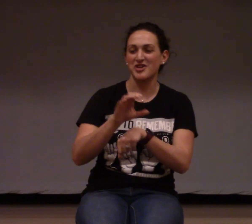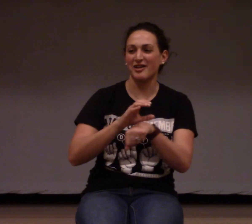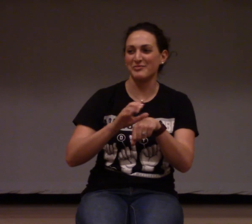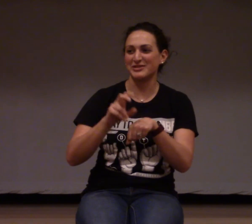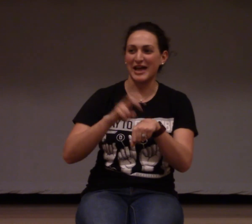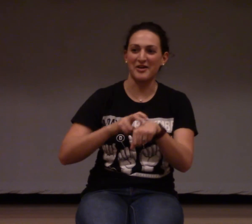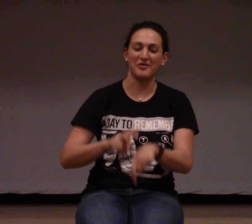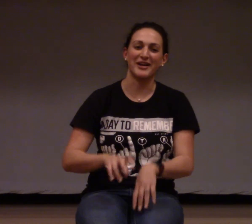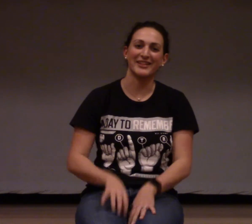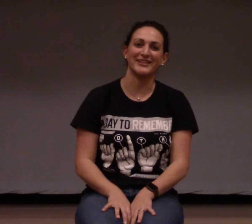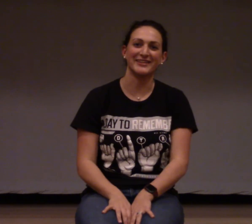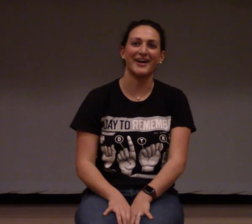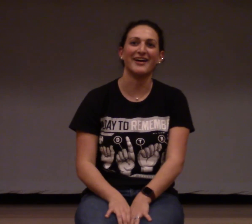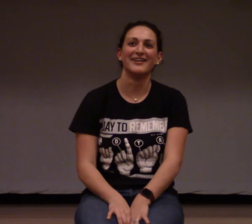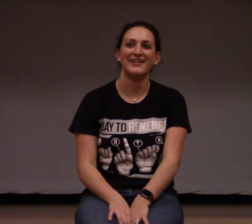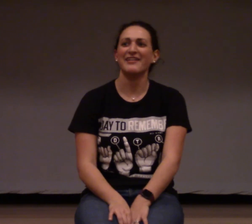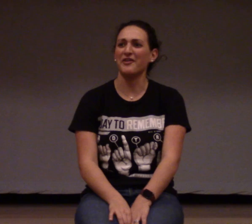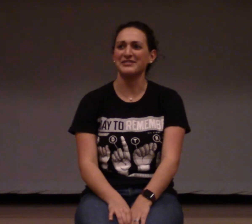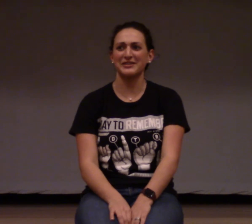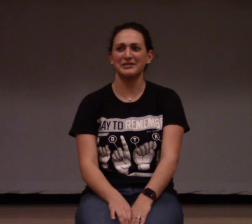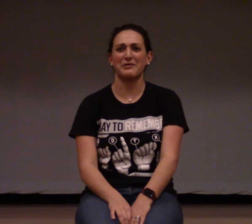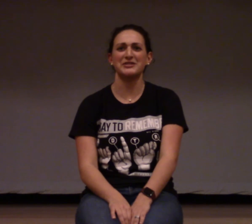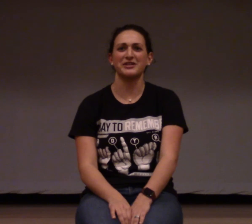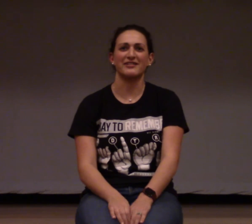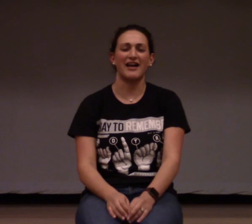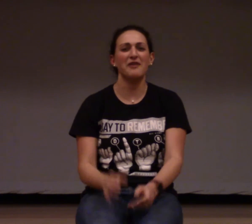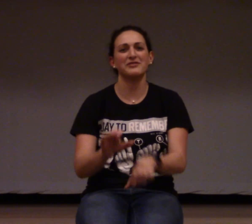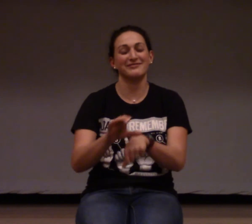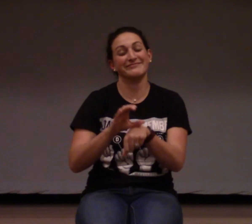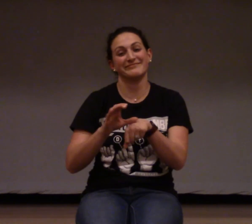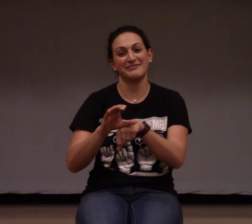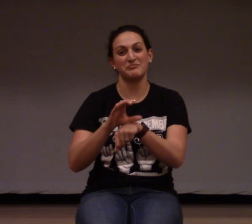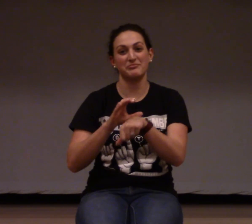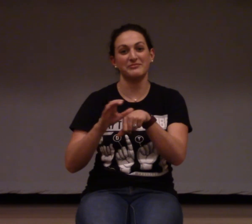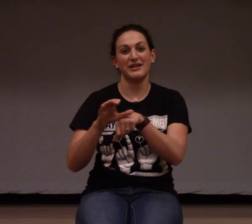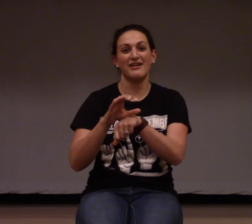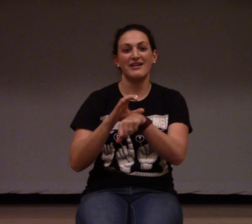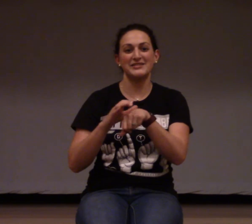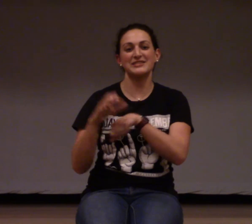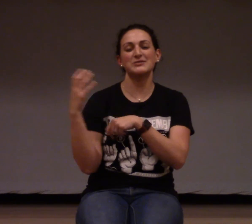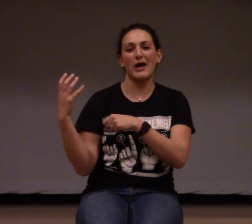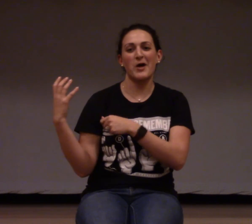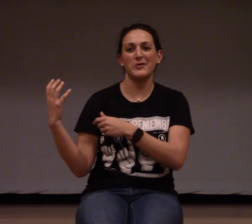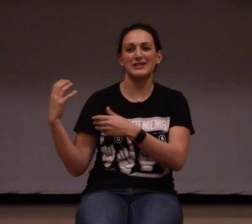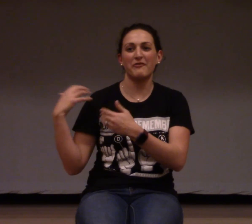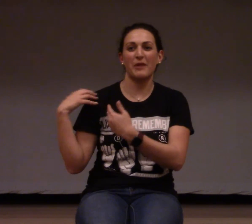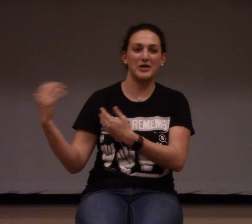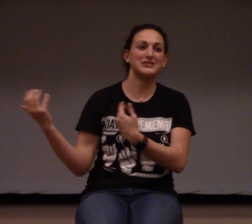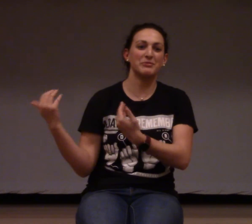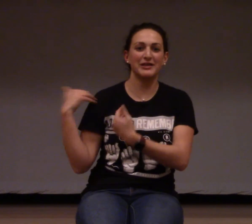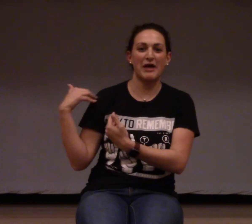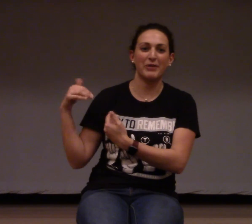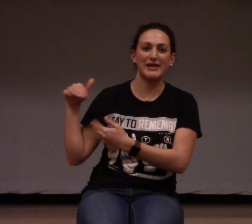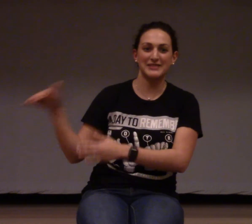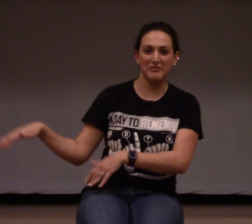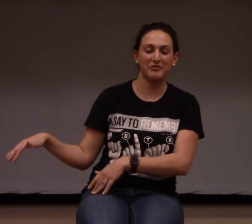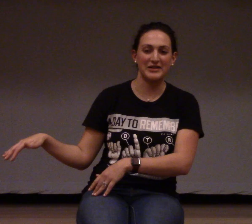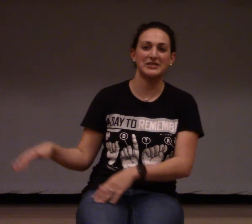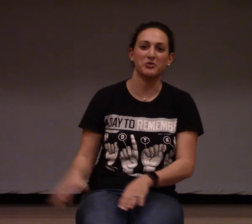chocolate potato or anything like that. No, that's a good question. I would, see this is why I typically have my deaf friend here with